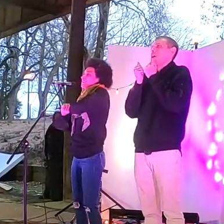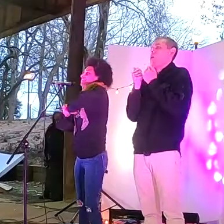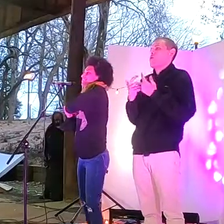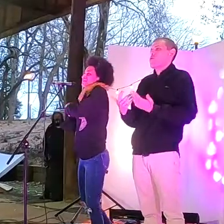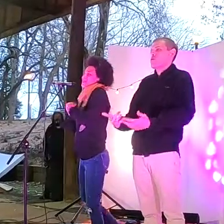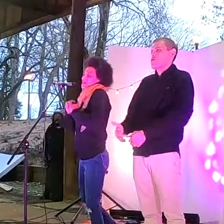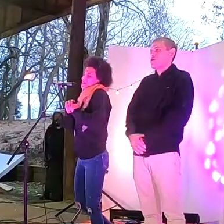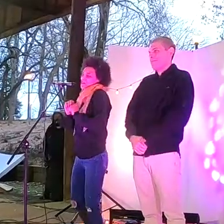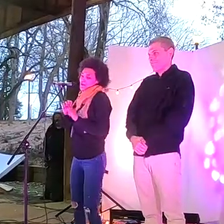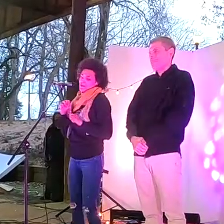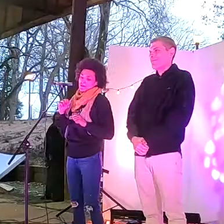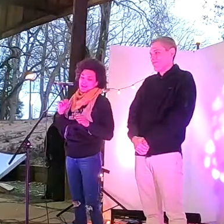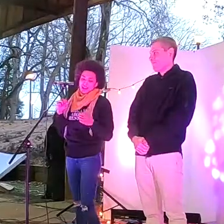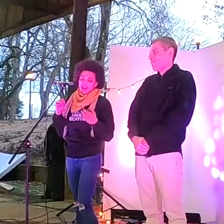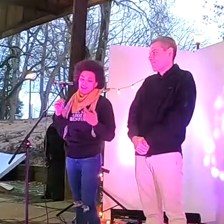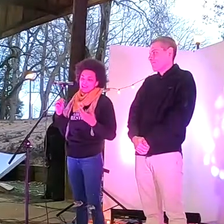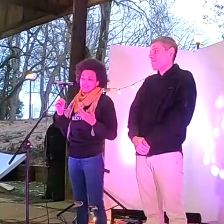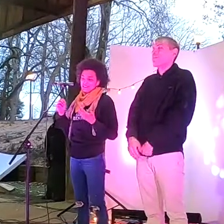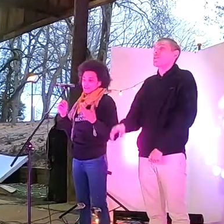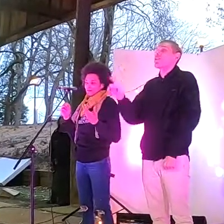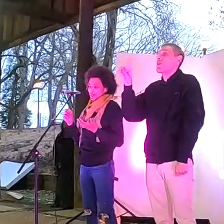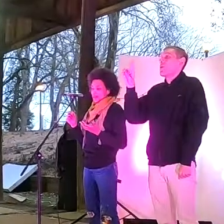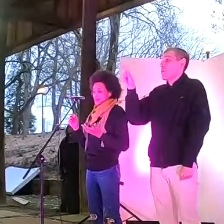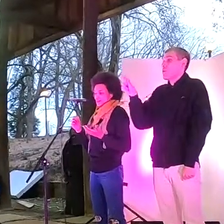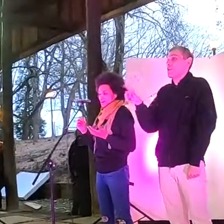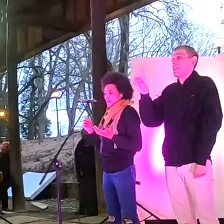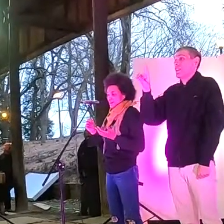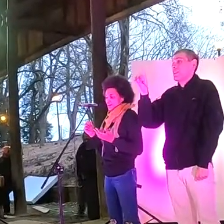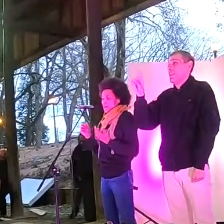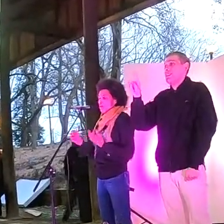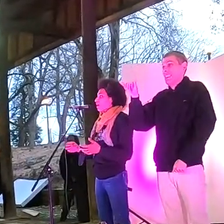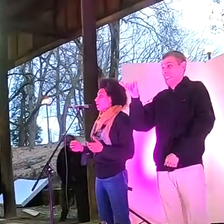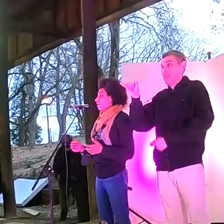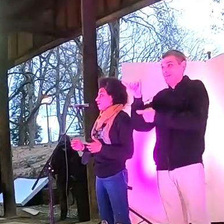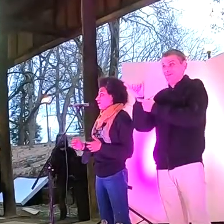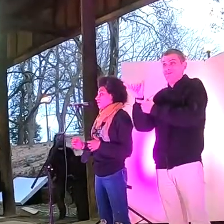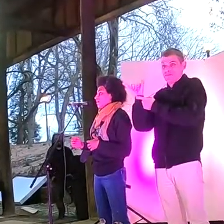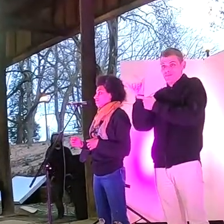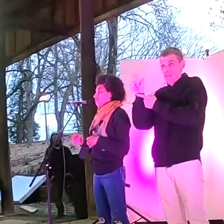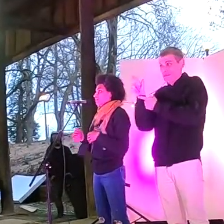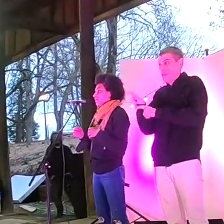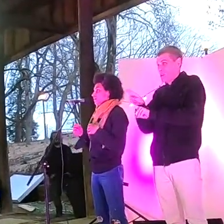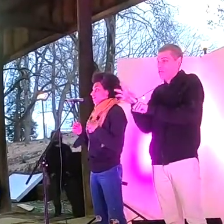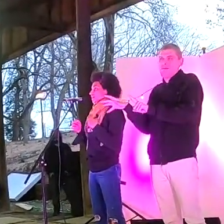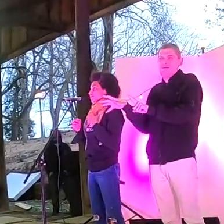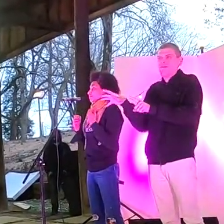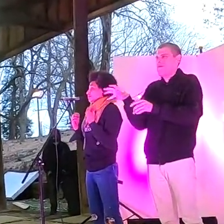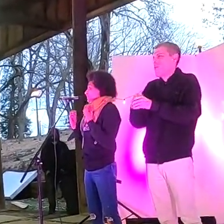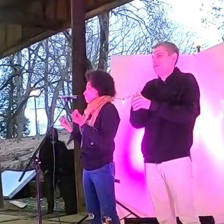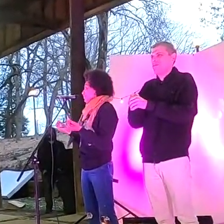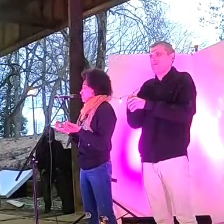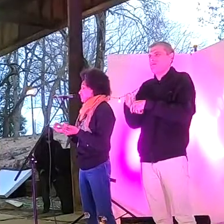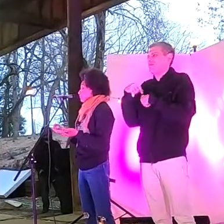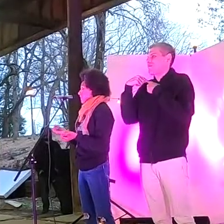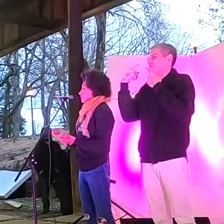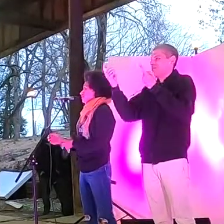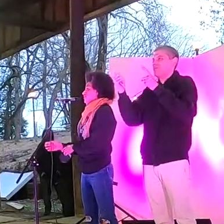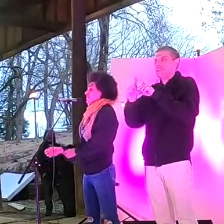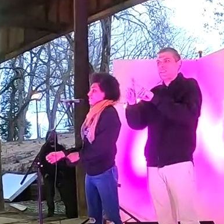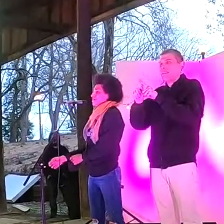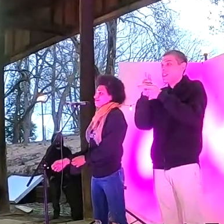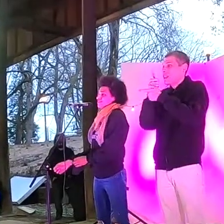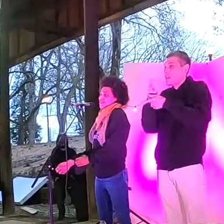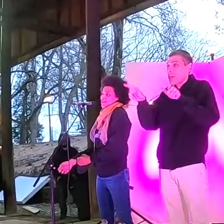out. Destiny is somebody who has been a part of liberation and